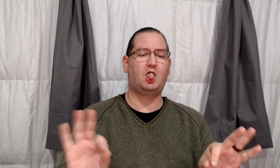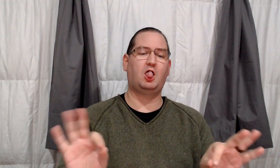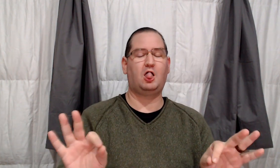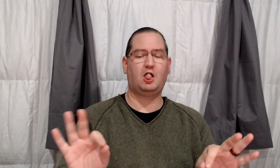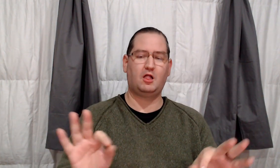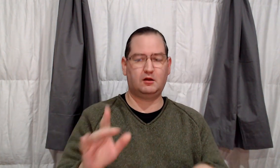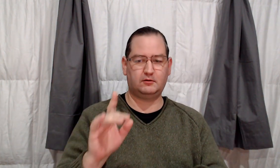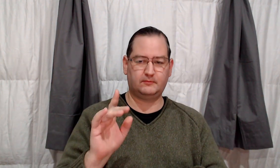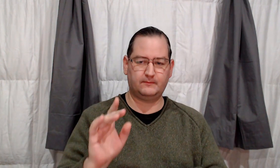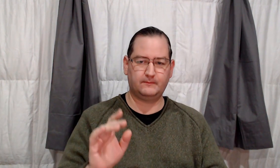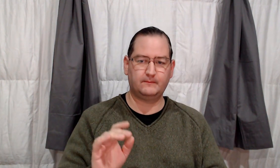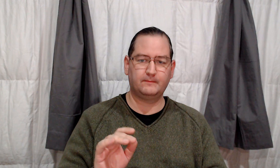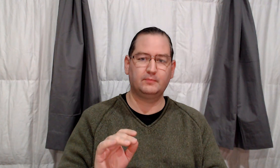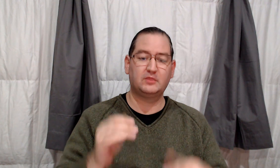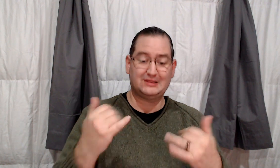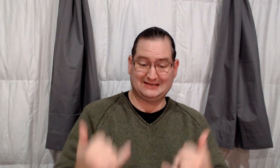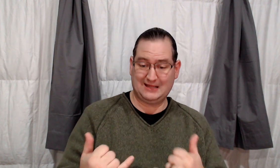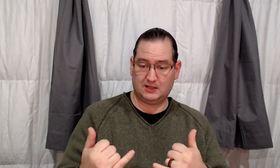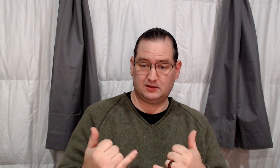Today and forever.